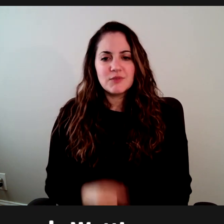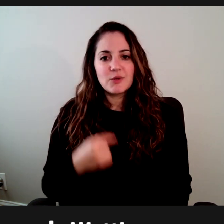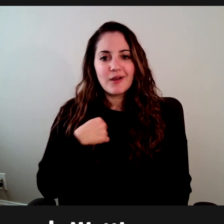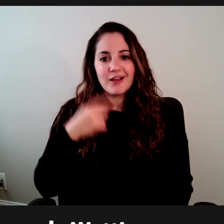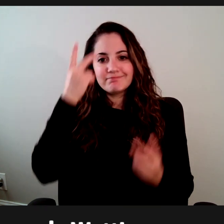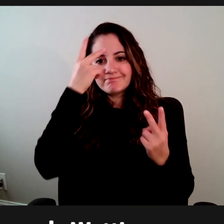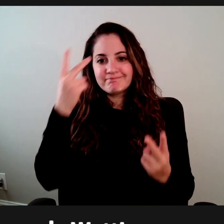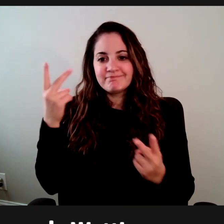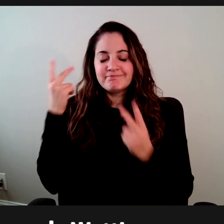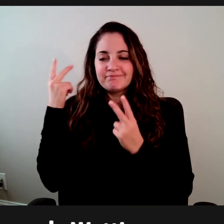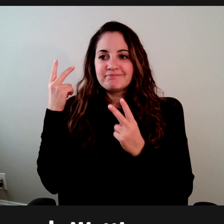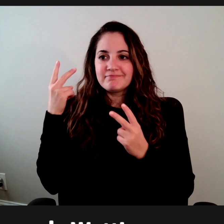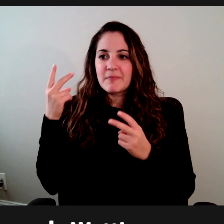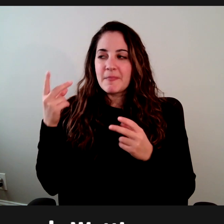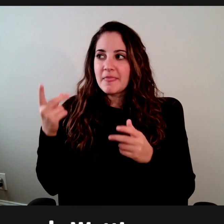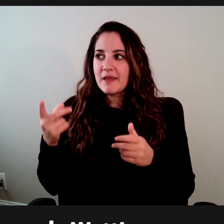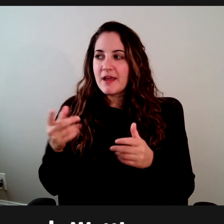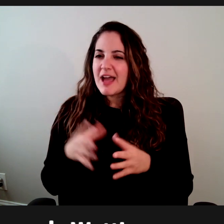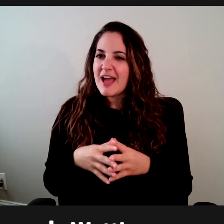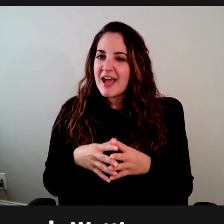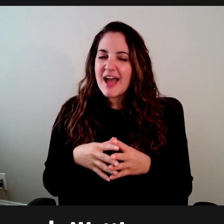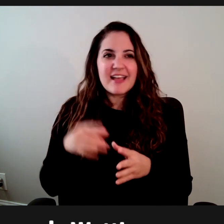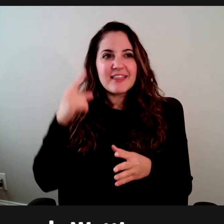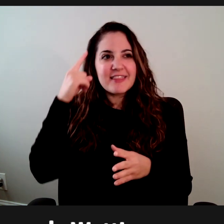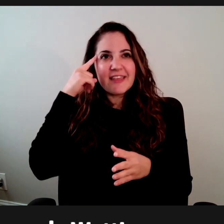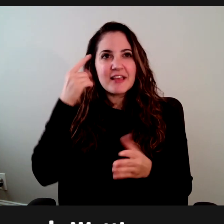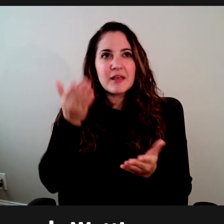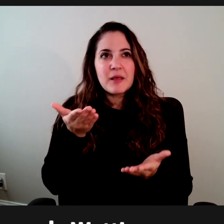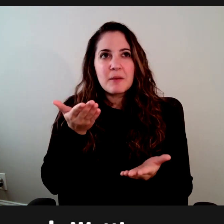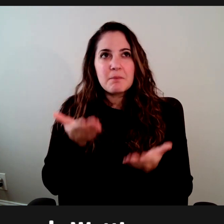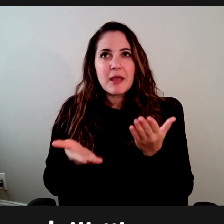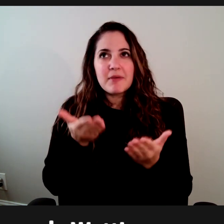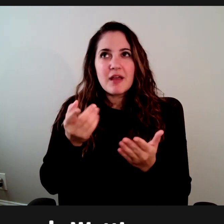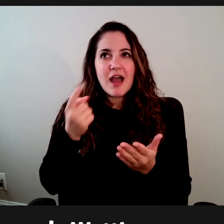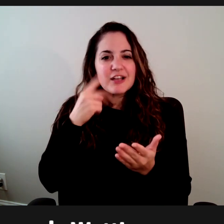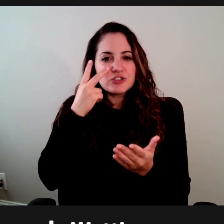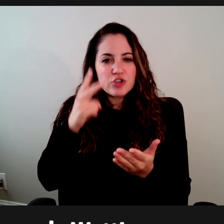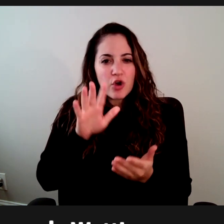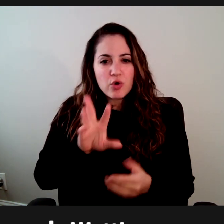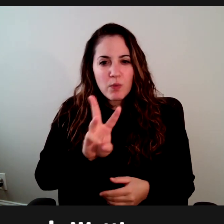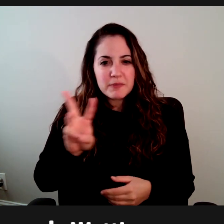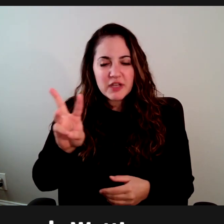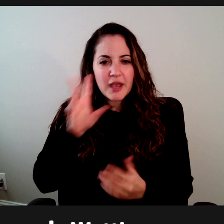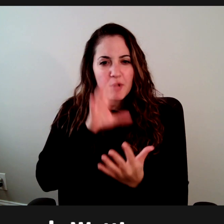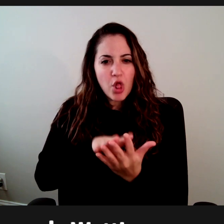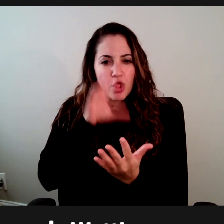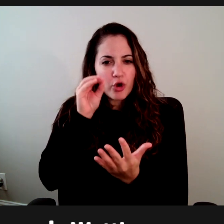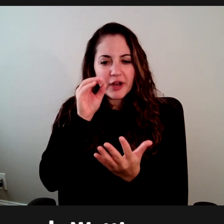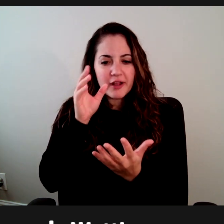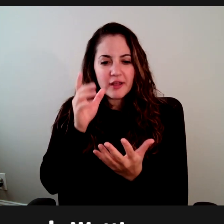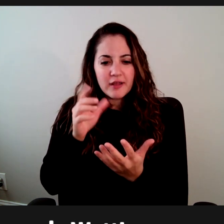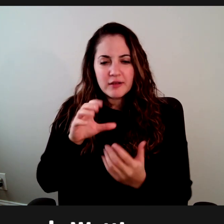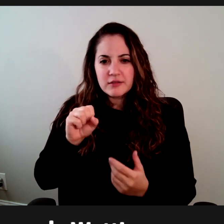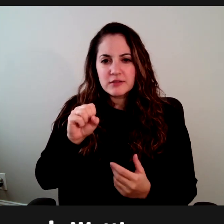back to when I first found, I think it was I must have landed on her site first and started reading about what